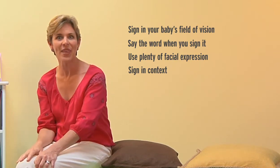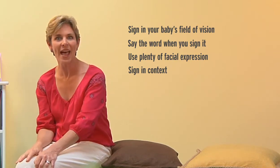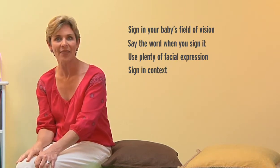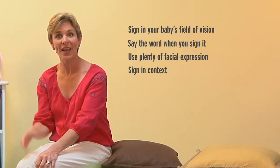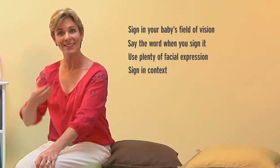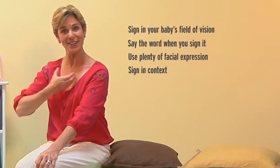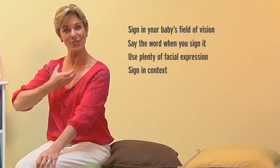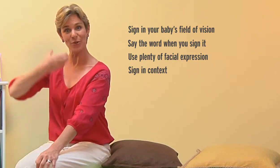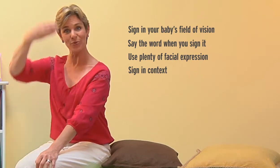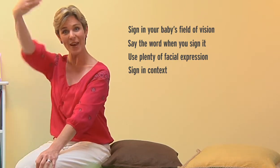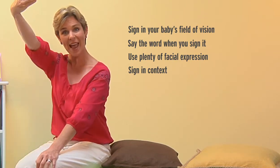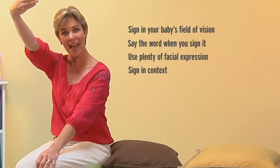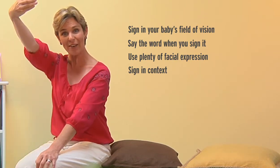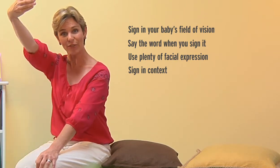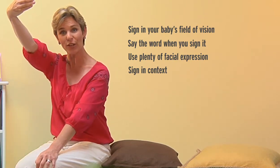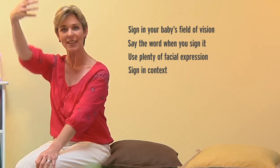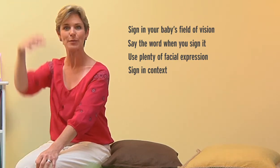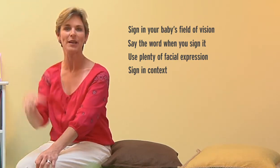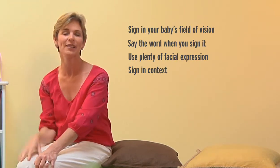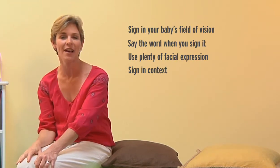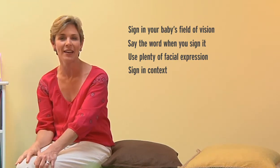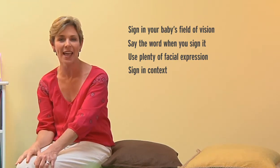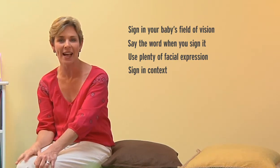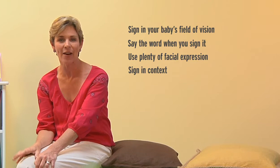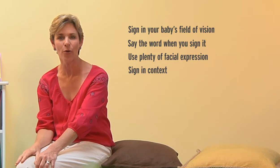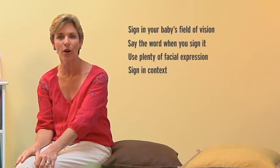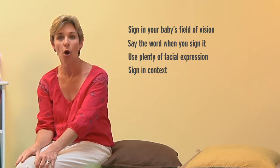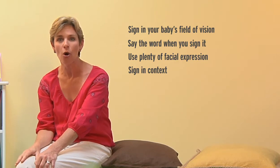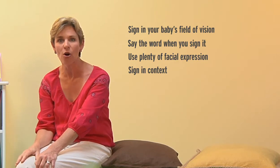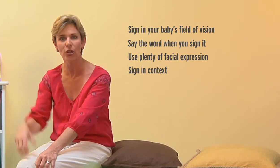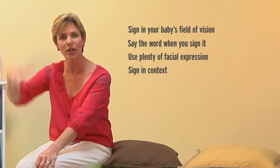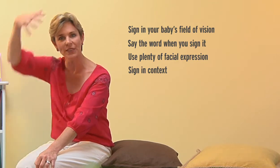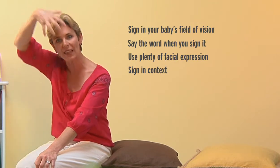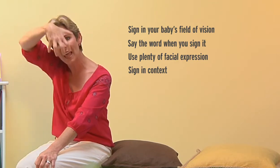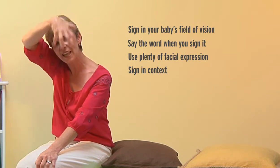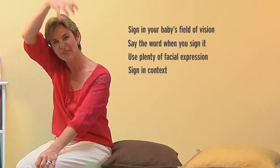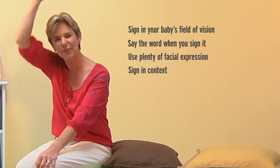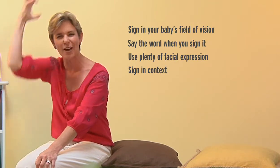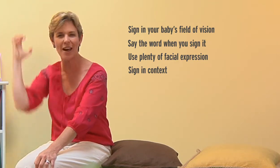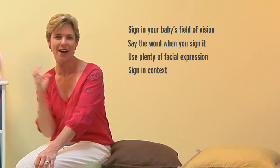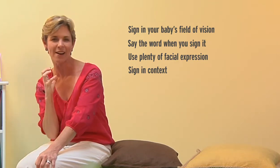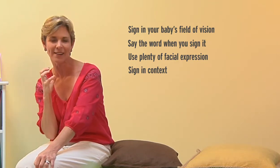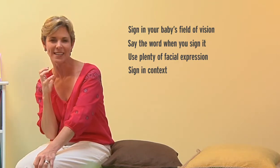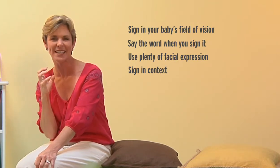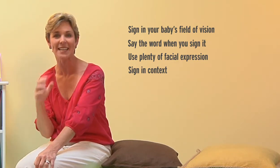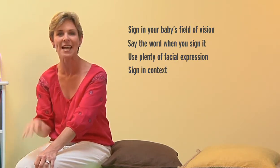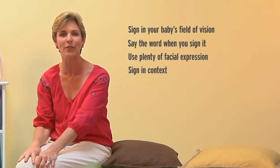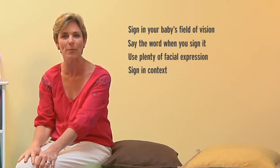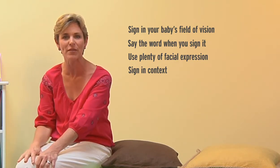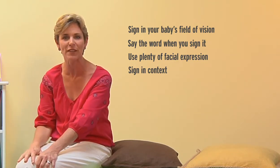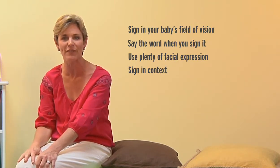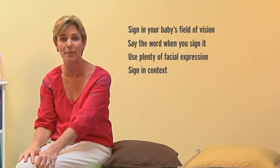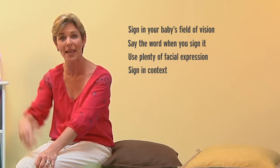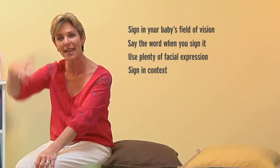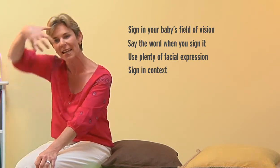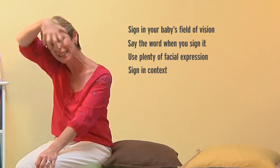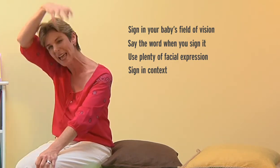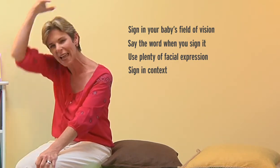that, that's a giraffe. Look at his big long neck. Or, oh, look at the lion, rawr, doesn't he have a big fluffy mane?